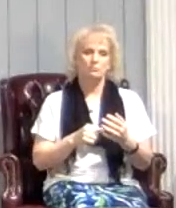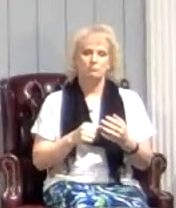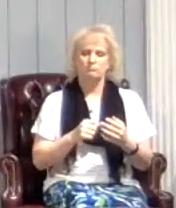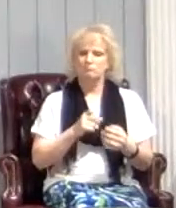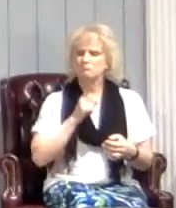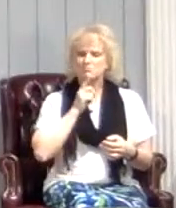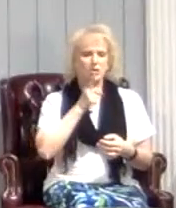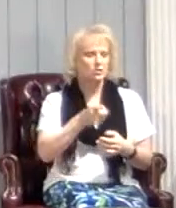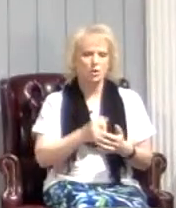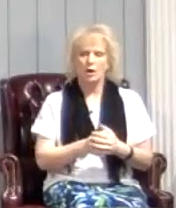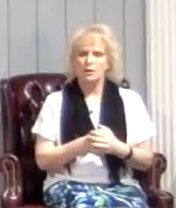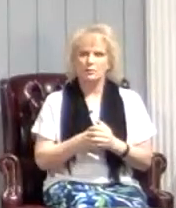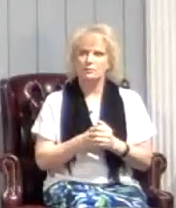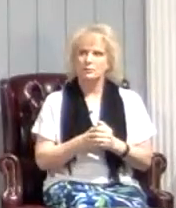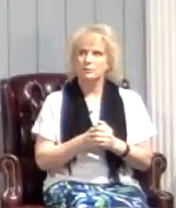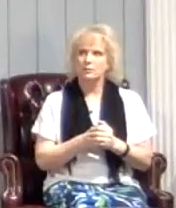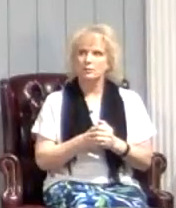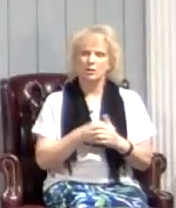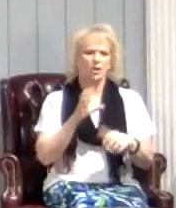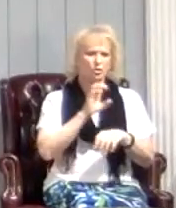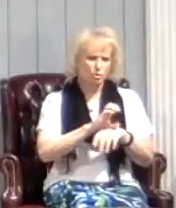churches are all different. And so